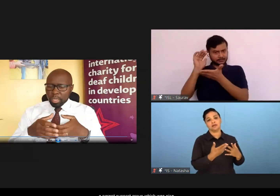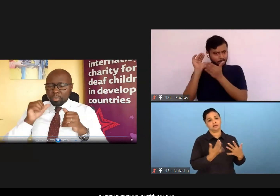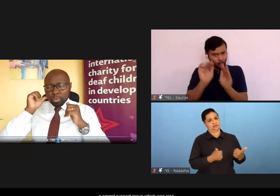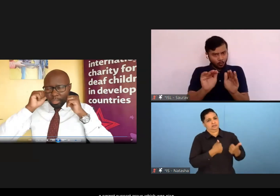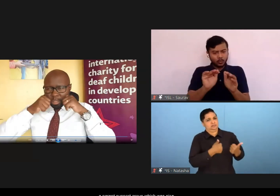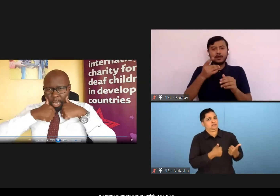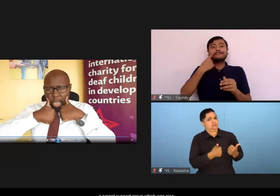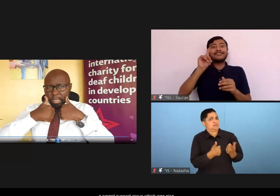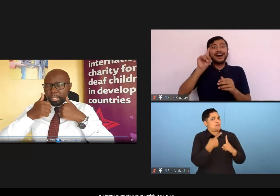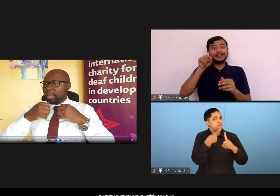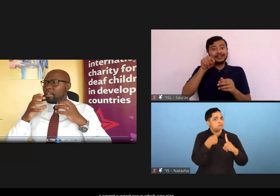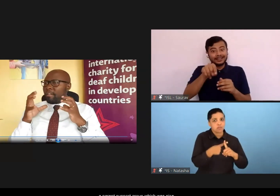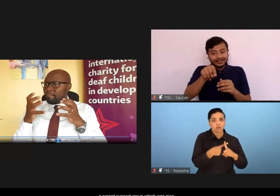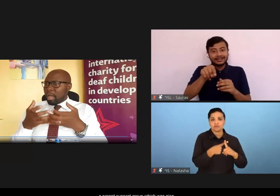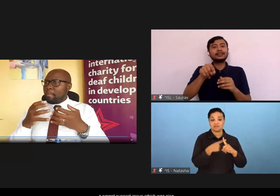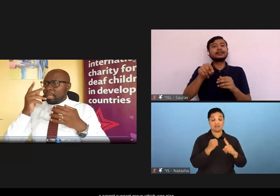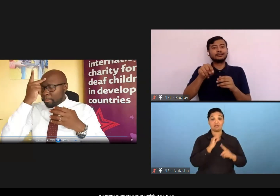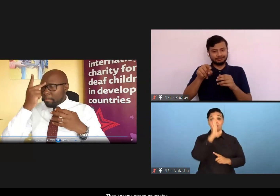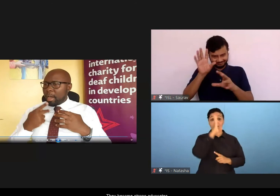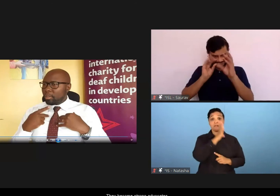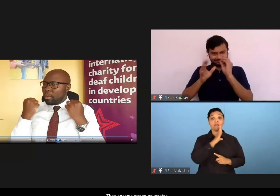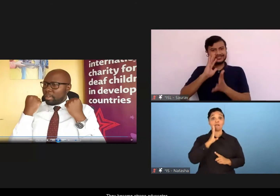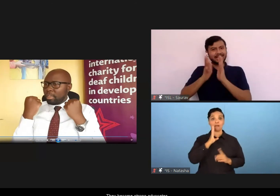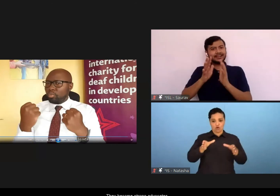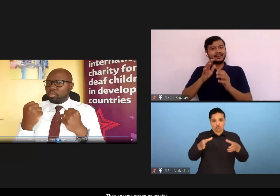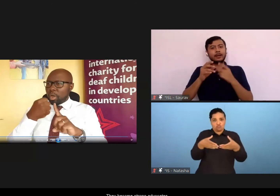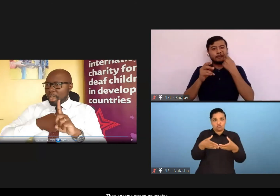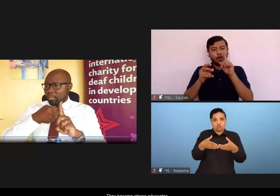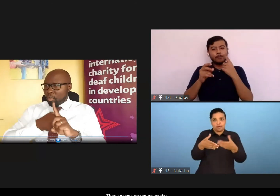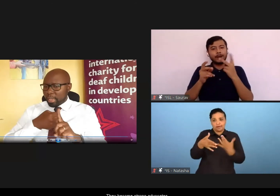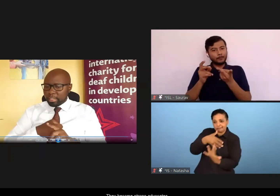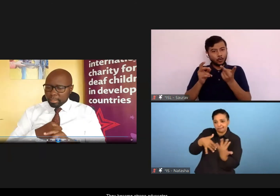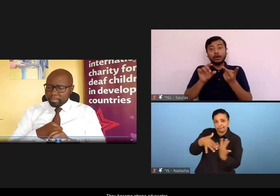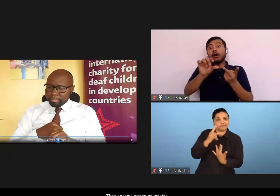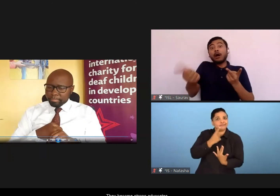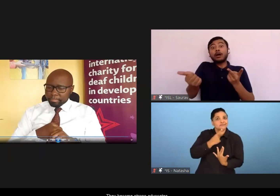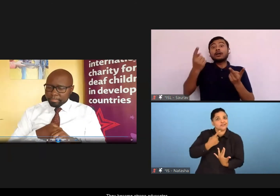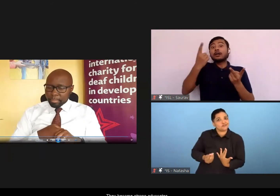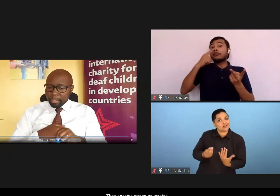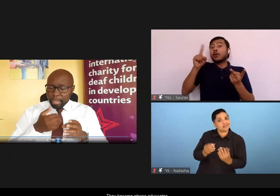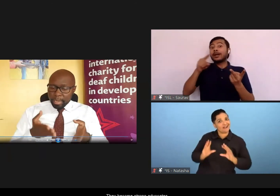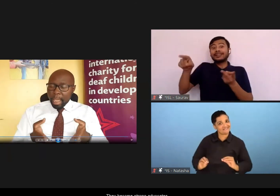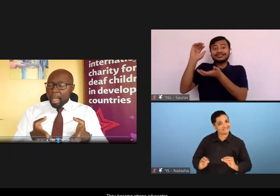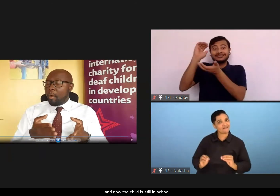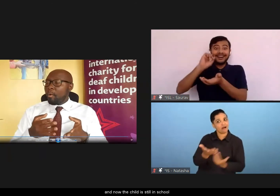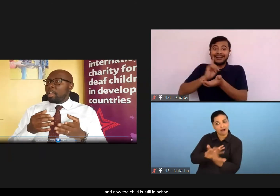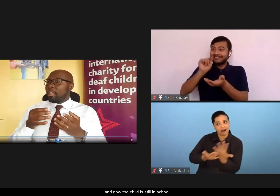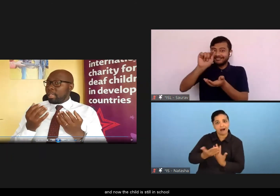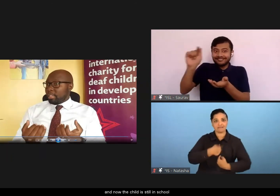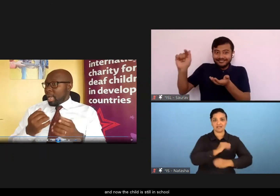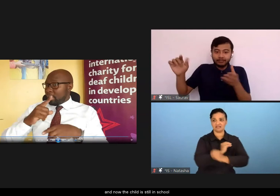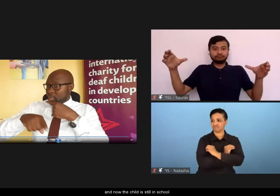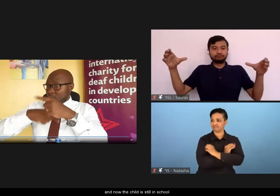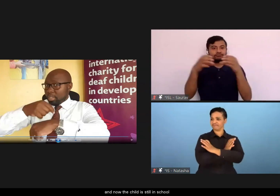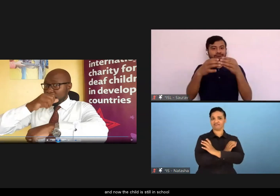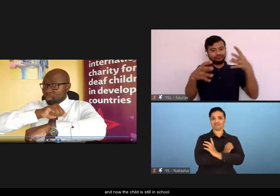and they joined a parent support group, which was nice. And they became so strong, they became strong advocates. And